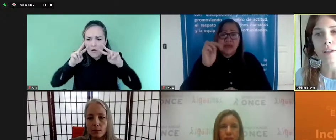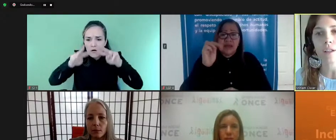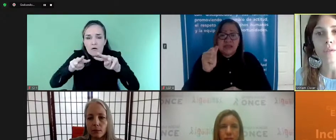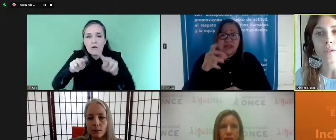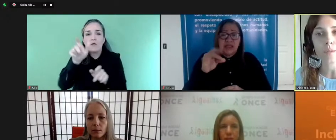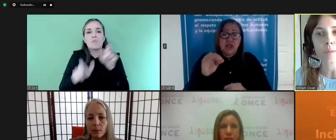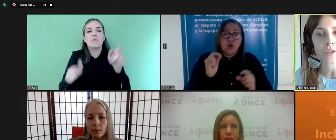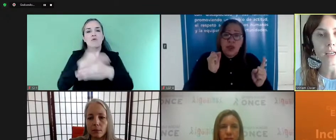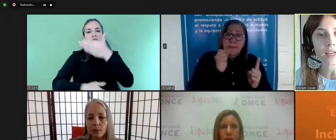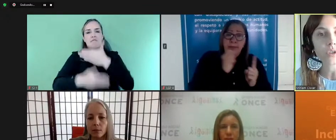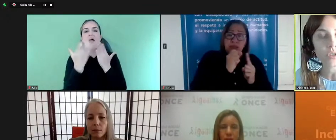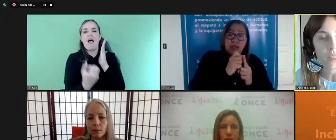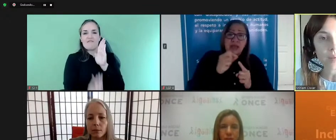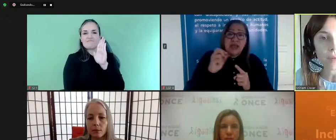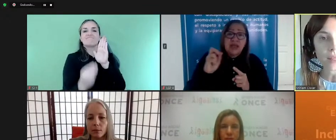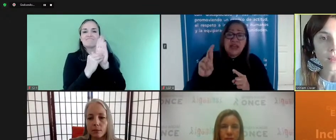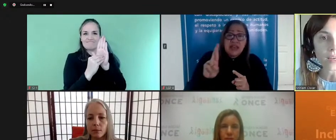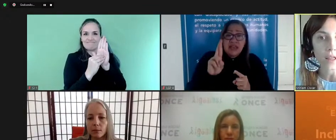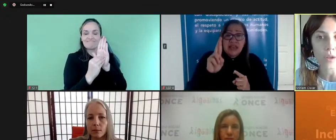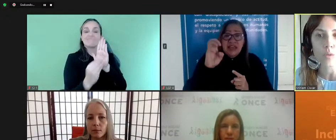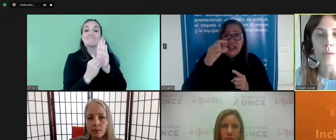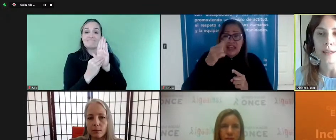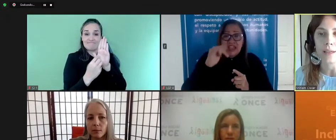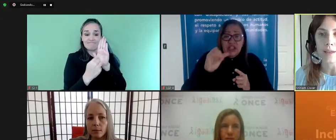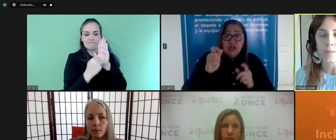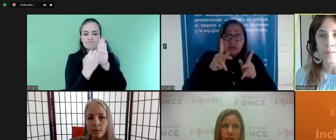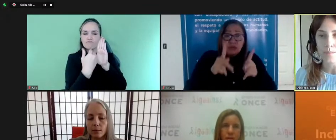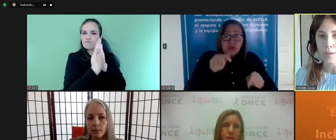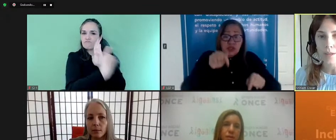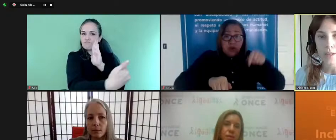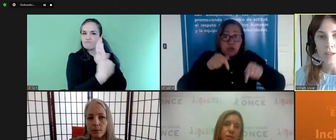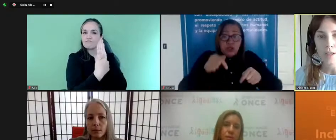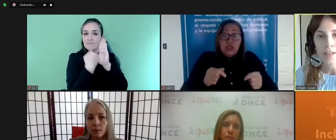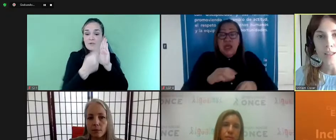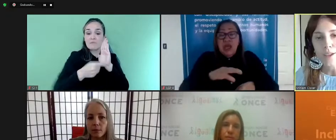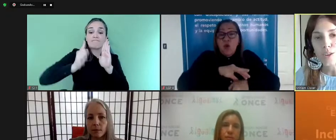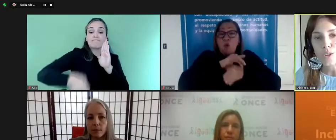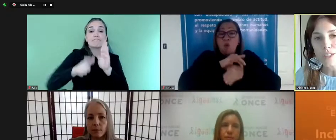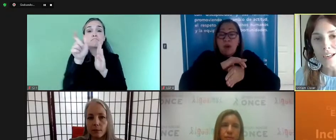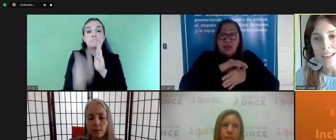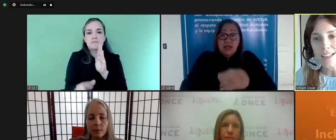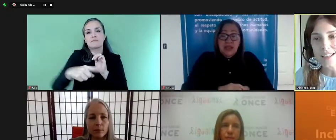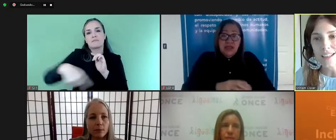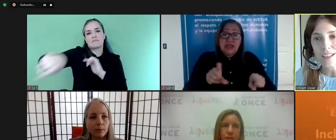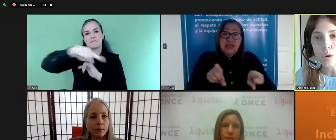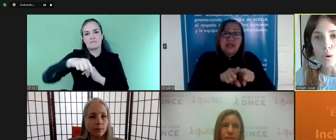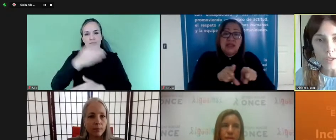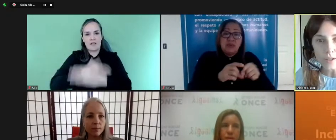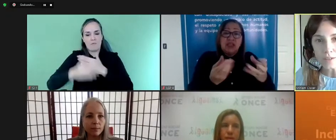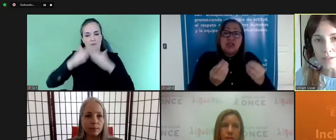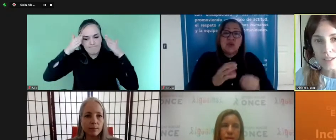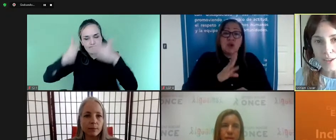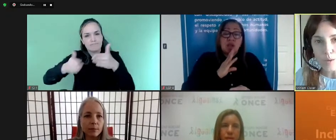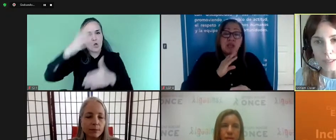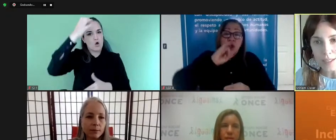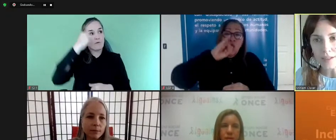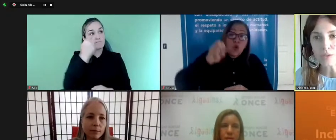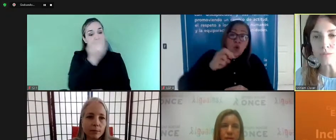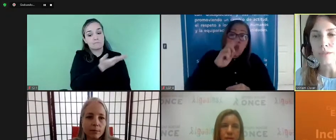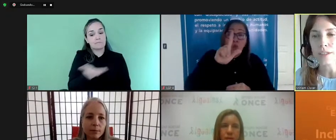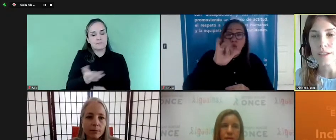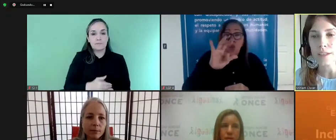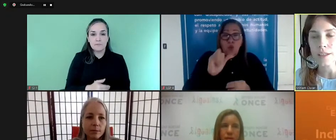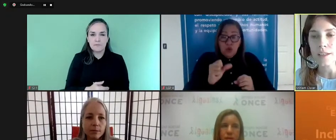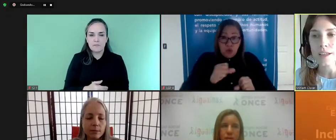specific section on the care of persons with for those with disabilities in these humanitarian